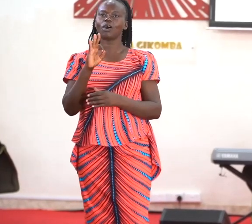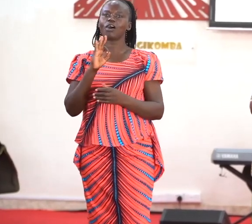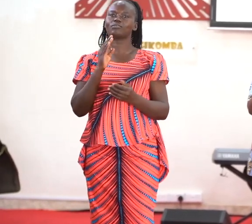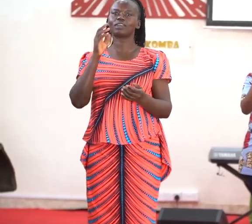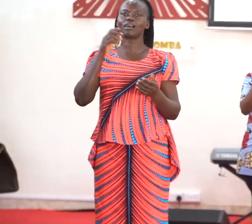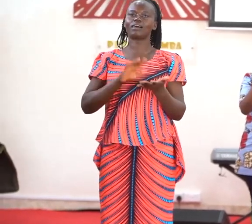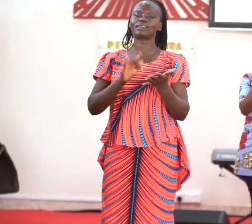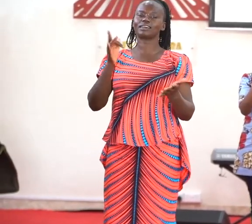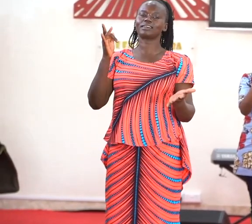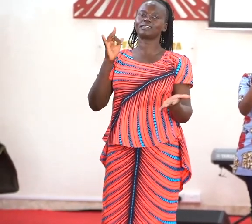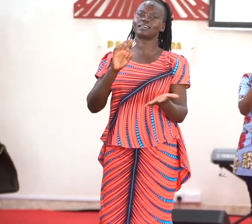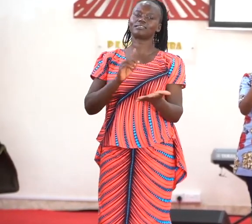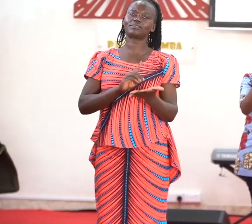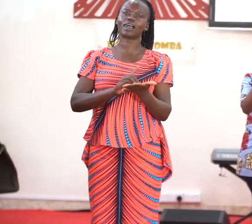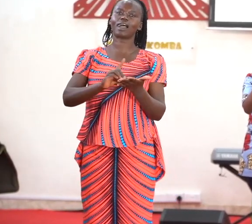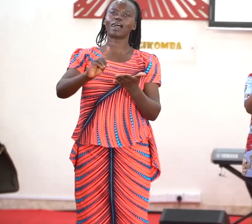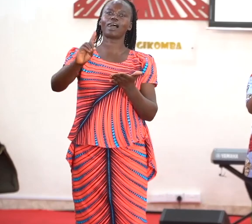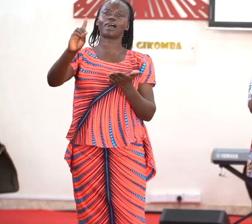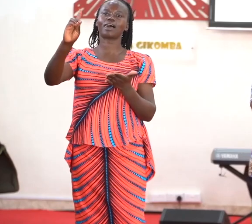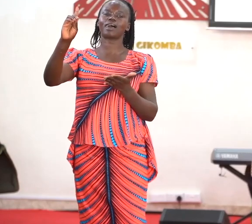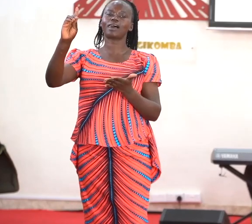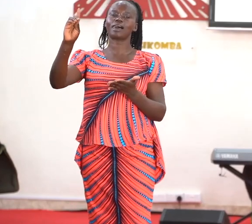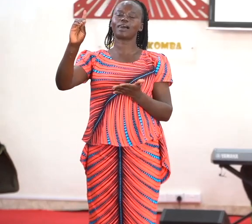foretaste of glory